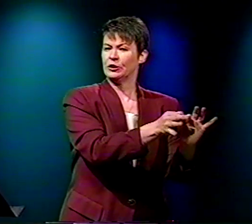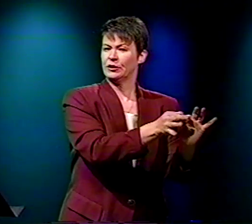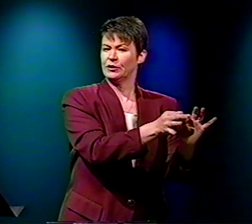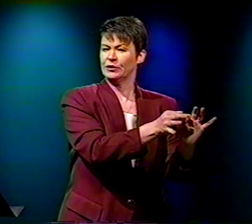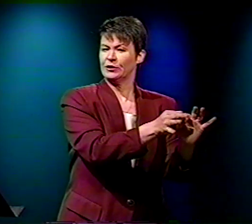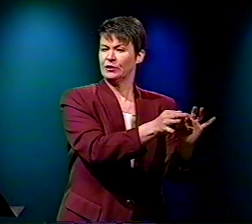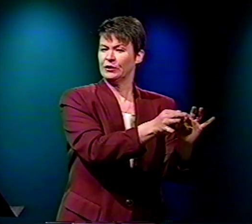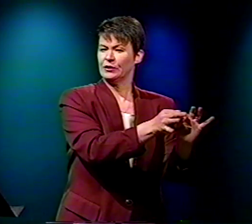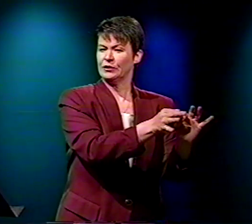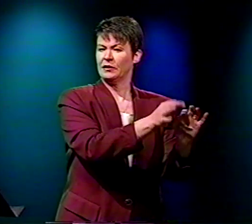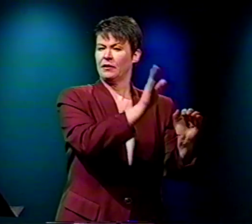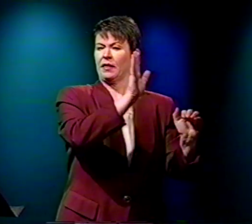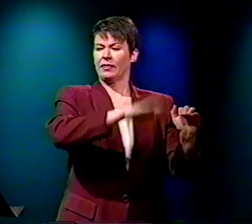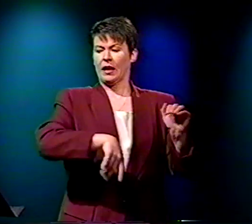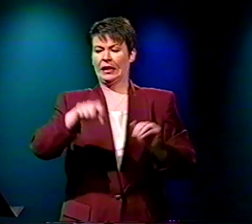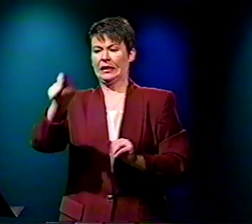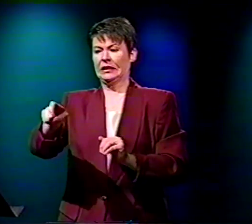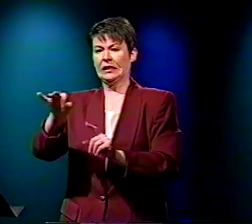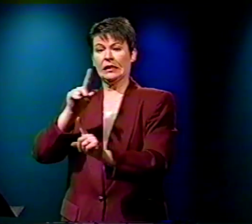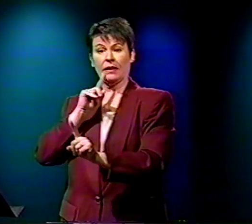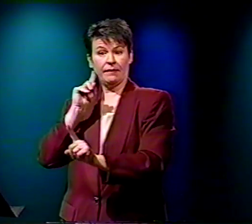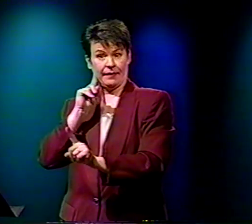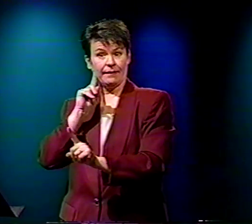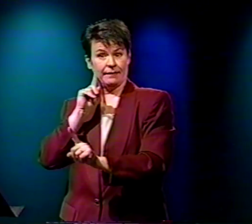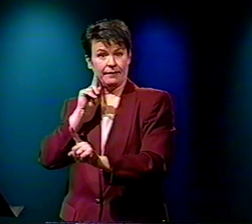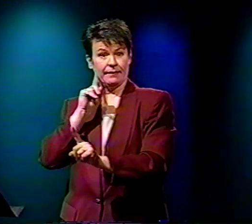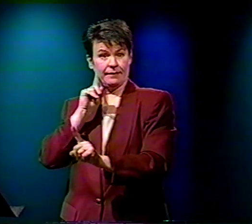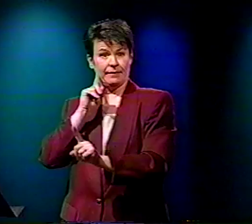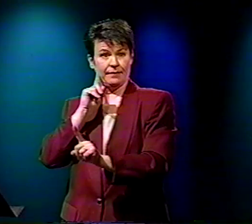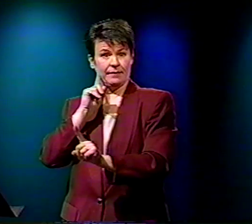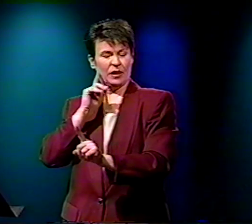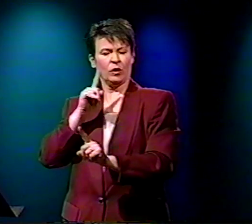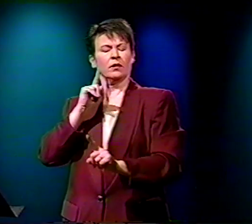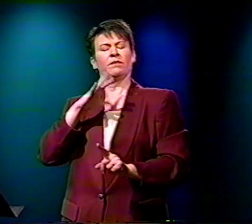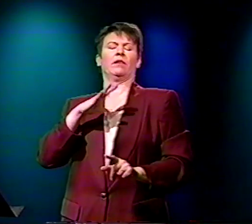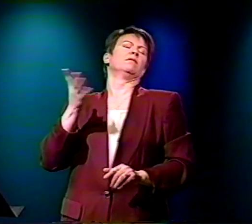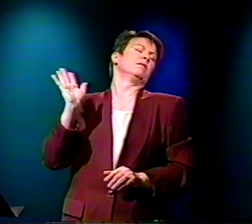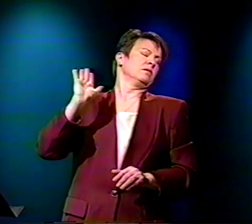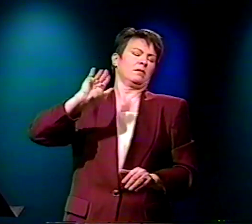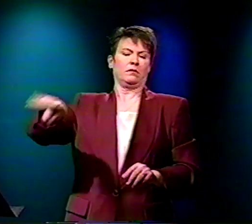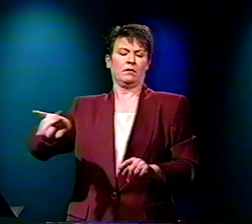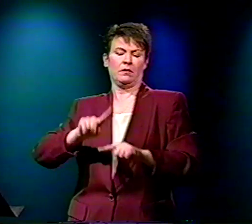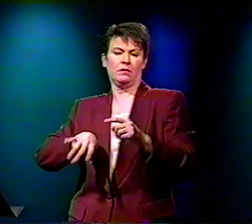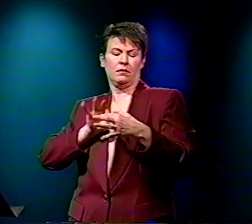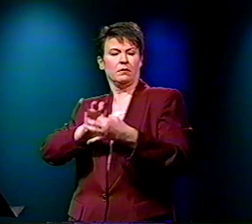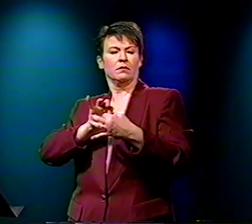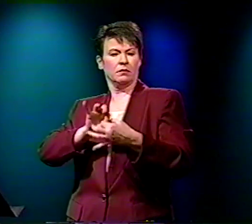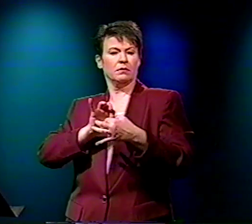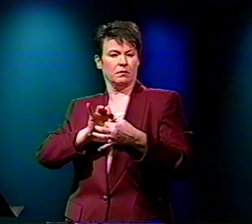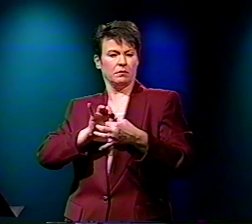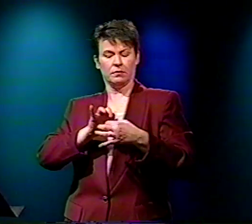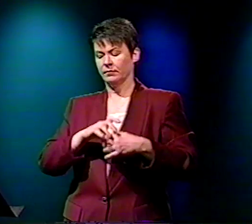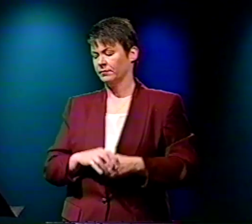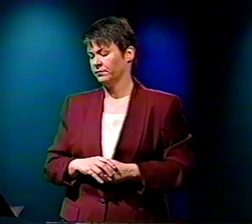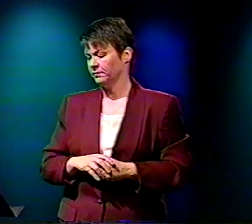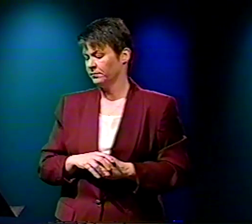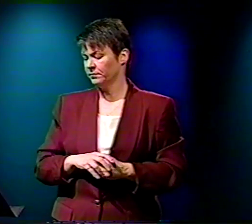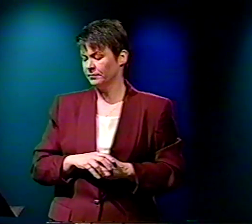of the interpreter rather than needs of the deaf community. And so deaf people thought, well, great, fine. I mean, it seems to have